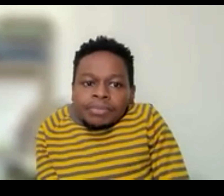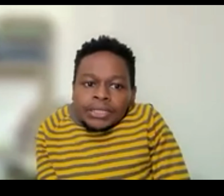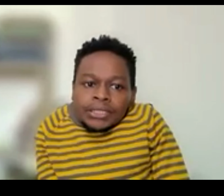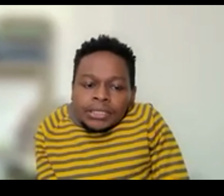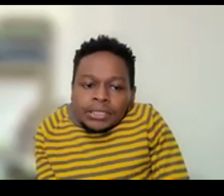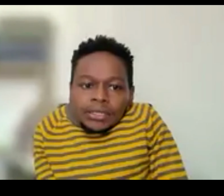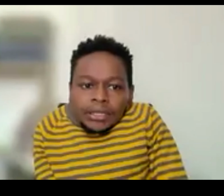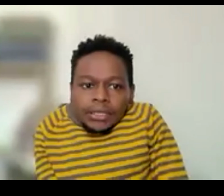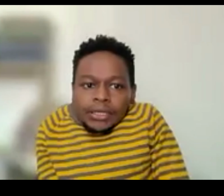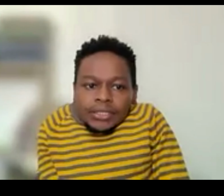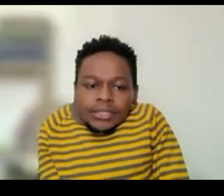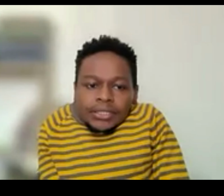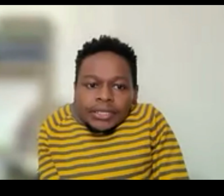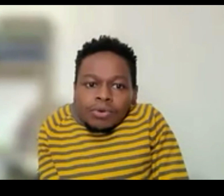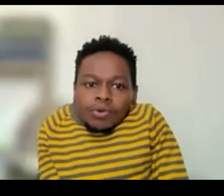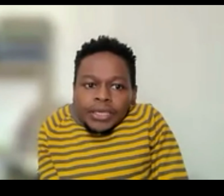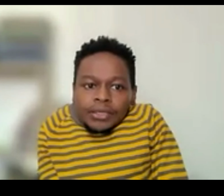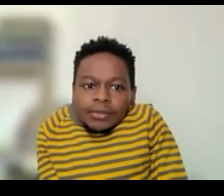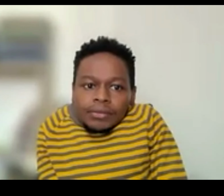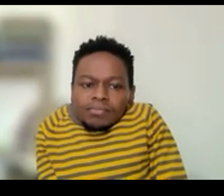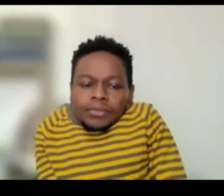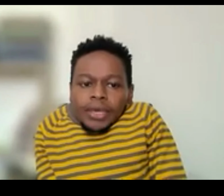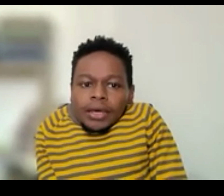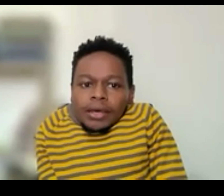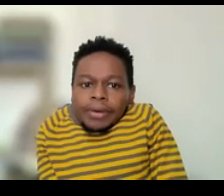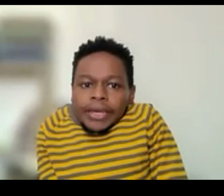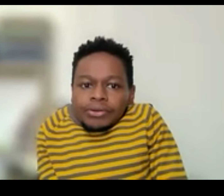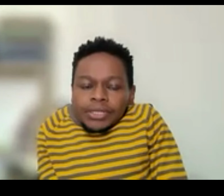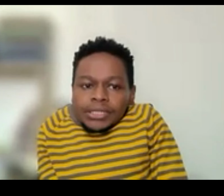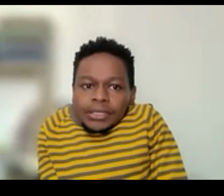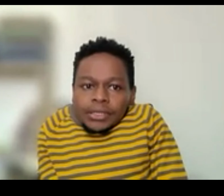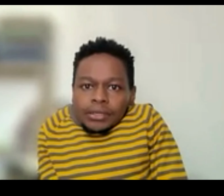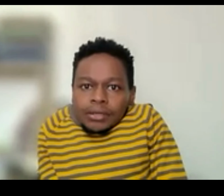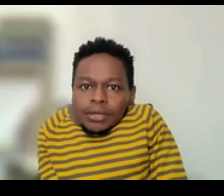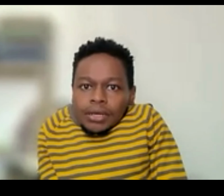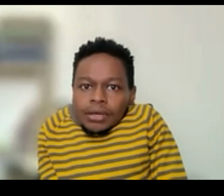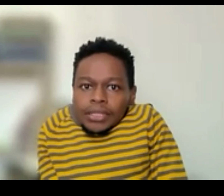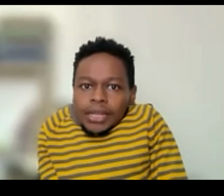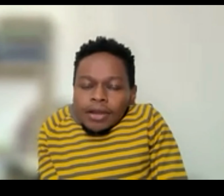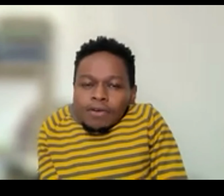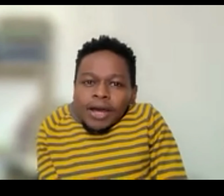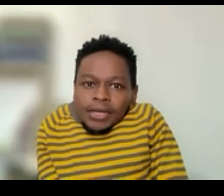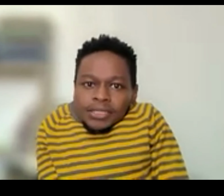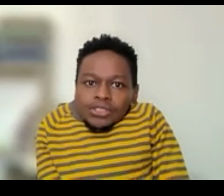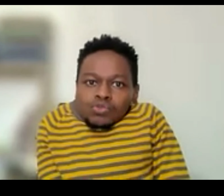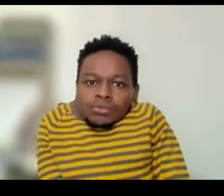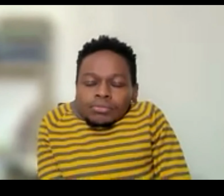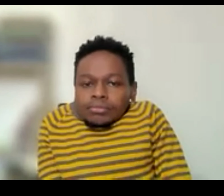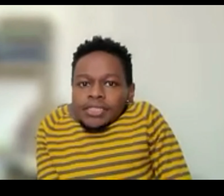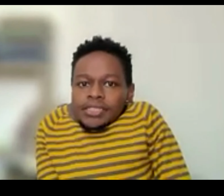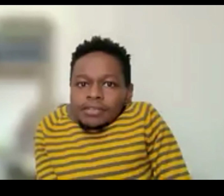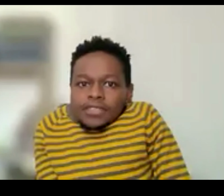disability in a sustainable way by addressing the lack of access to assistive